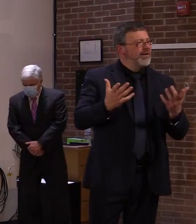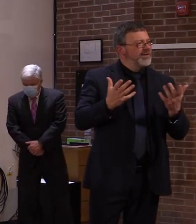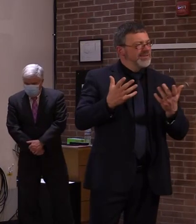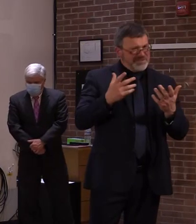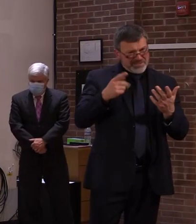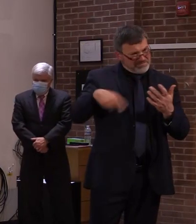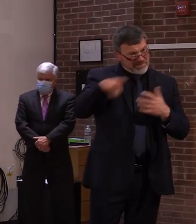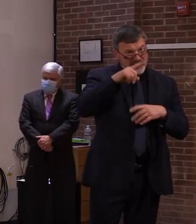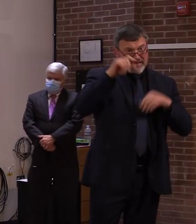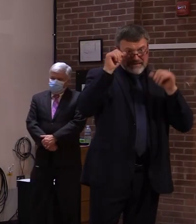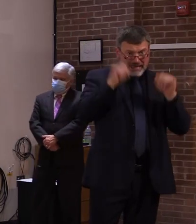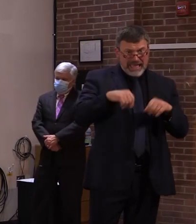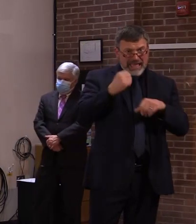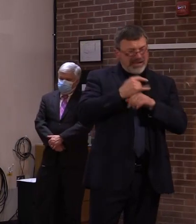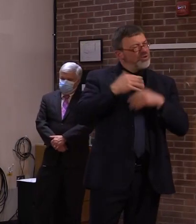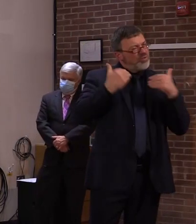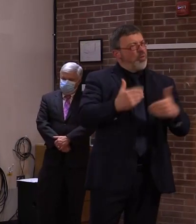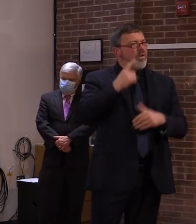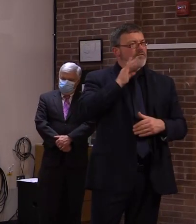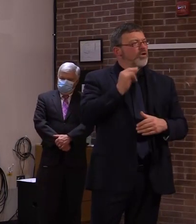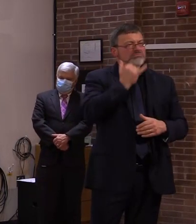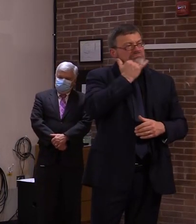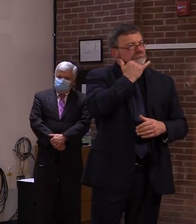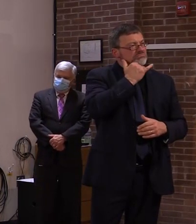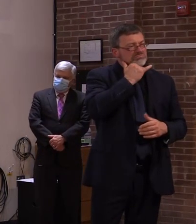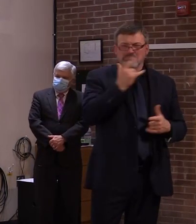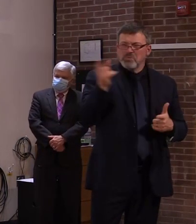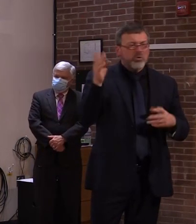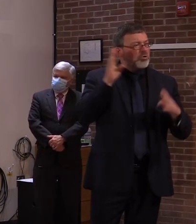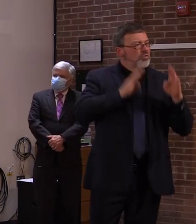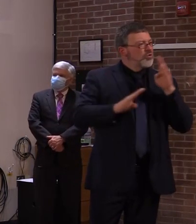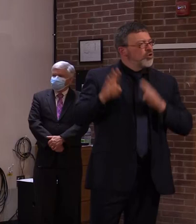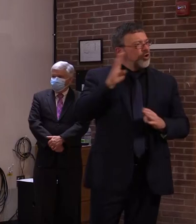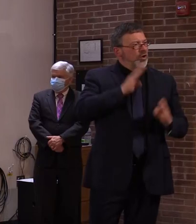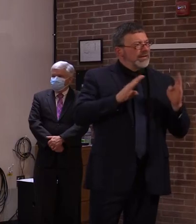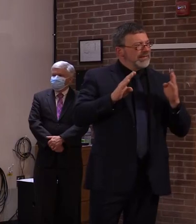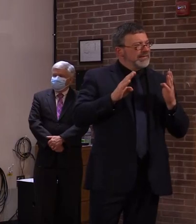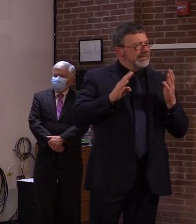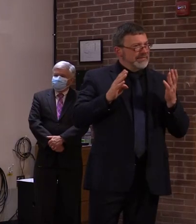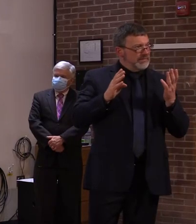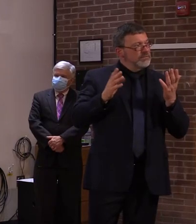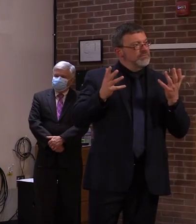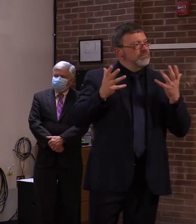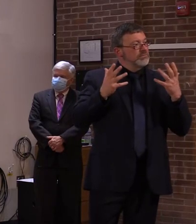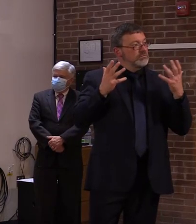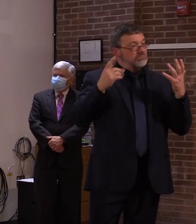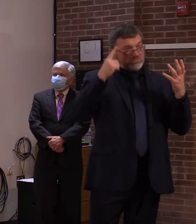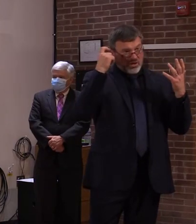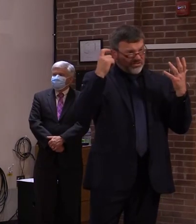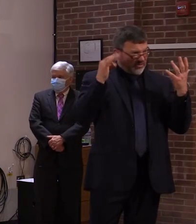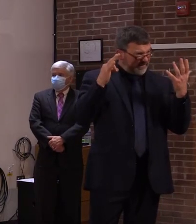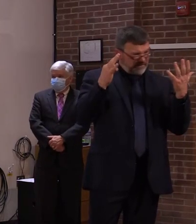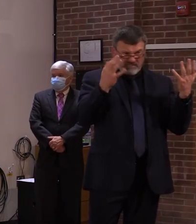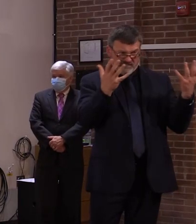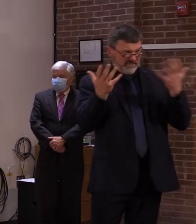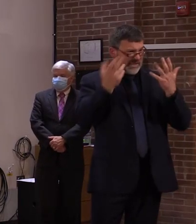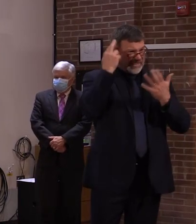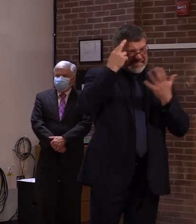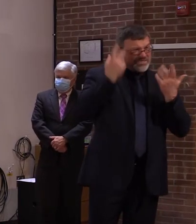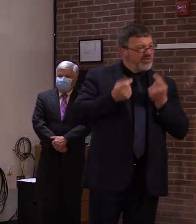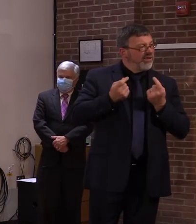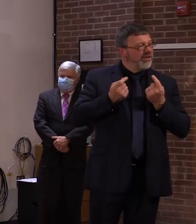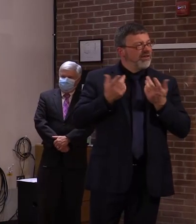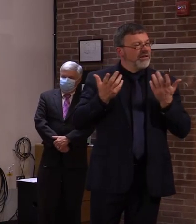Is there any concern that you could go too far and get in trouble with the federal government? Is that the thinking here? Or why not just have a